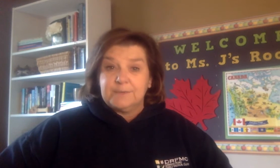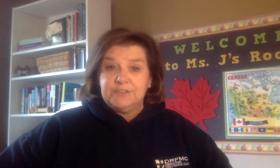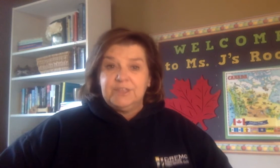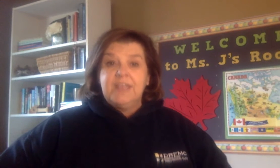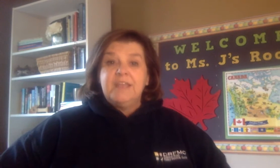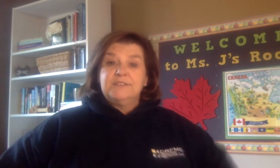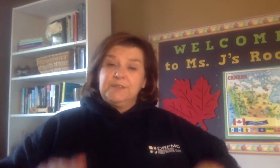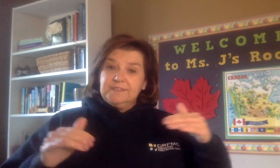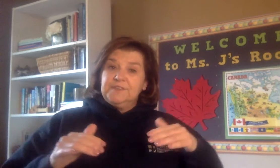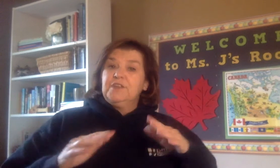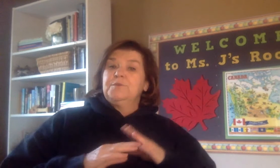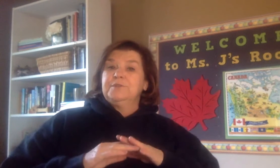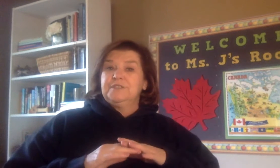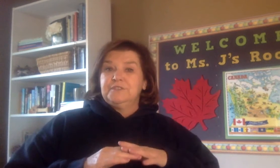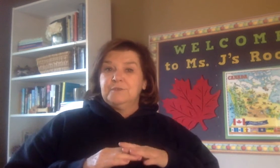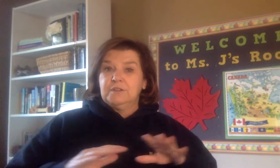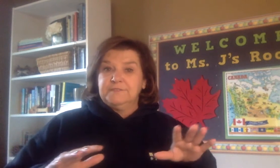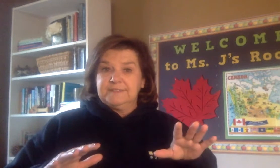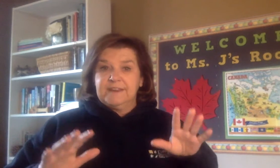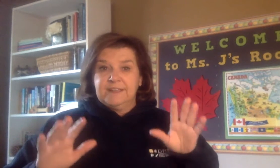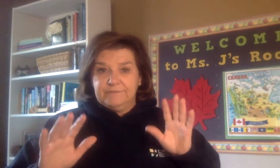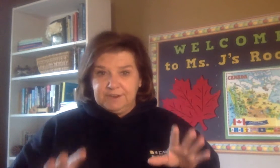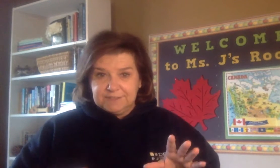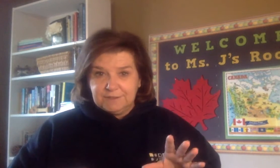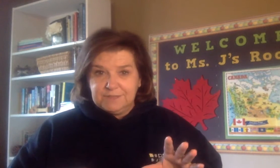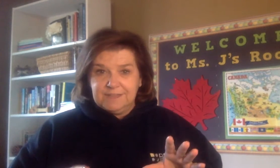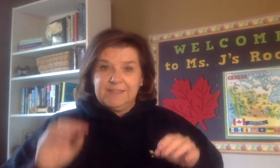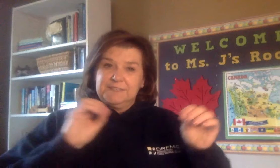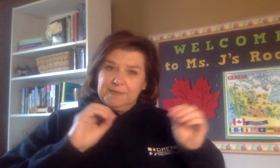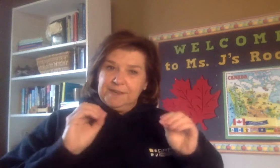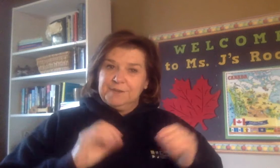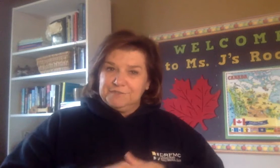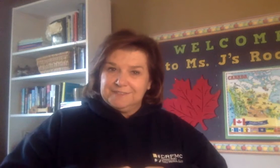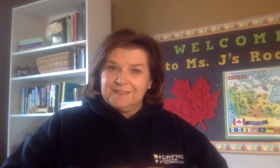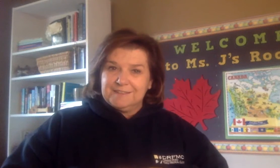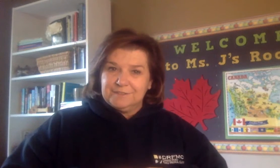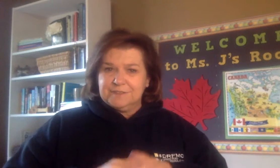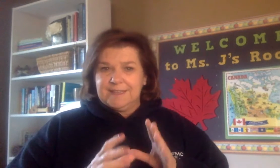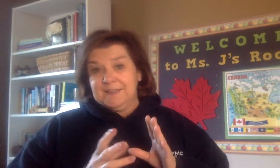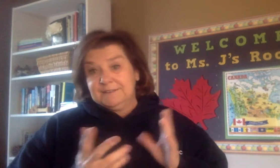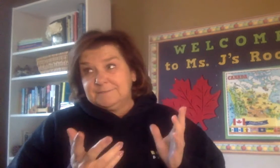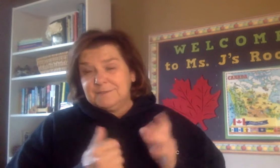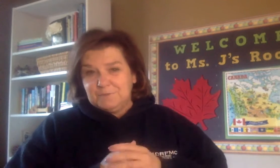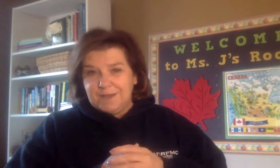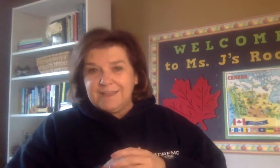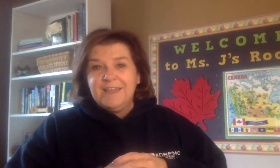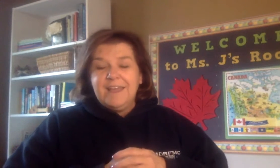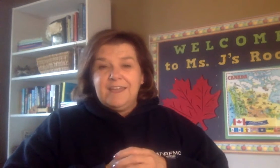language. So in this video, we're going to do all of the signing very slowly, explaining what each of the signs looks like and sometimes why.